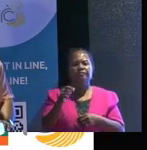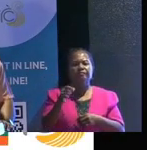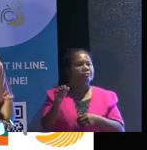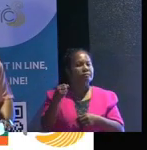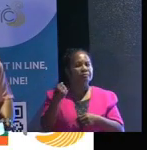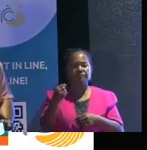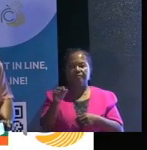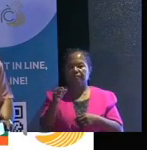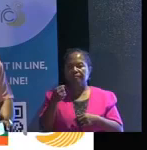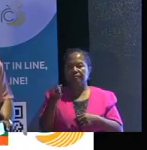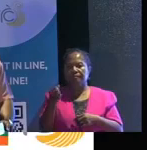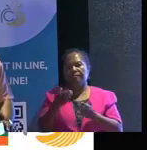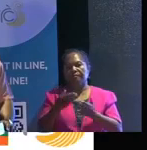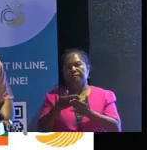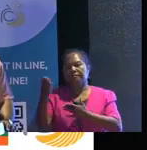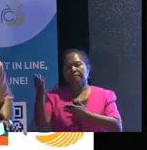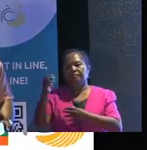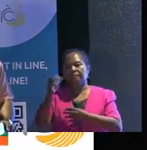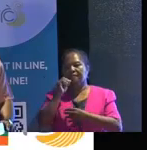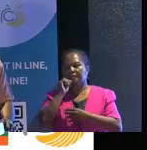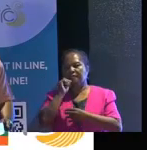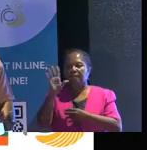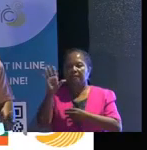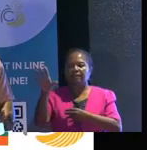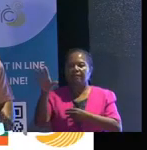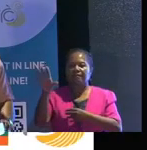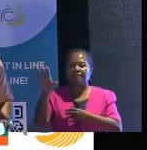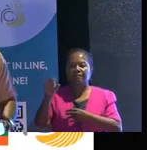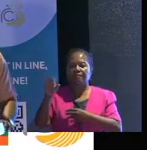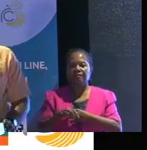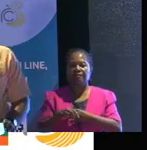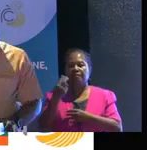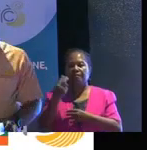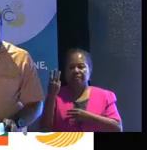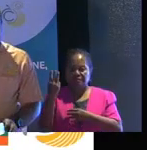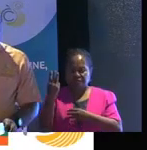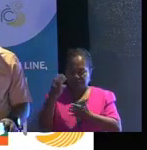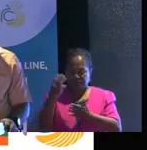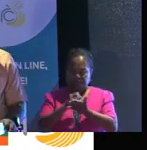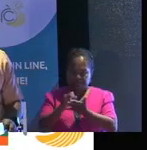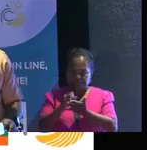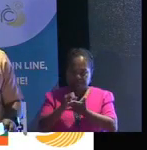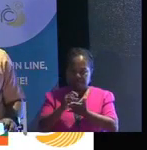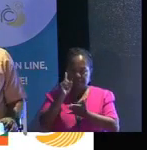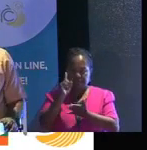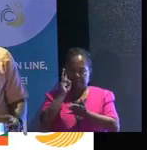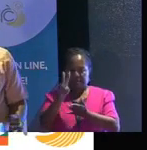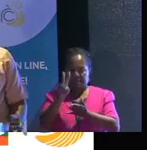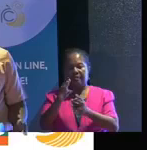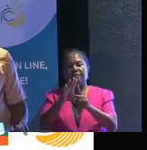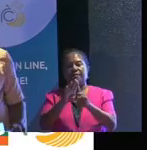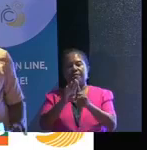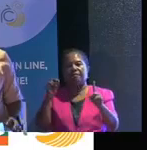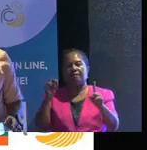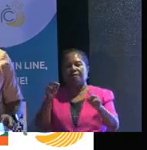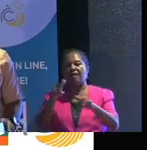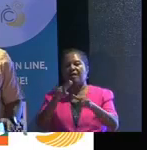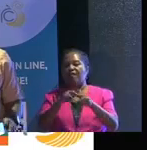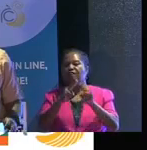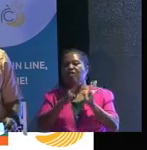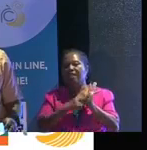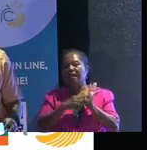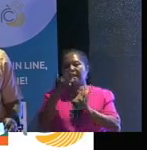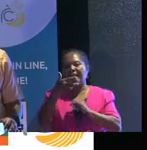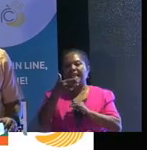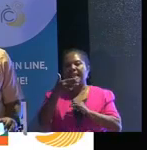don't lodge a declaration. And column 3 is where we will be looking at the example, where fortnightly income exceeds